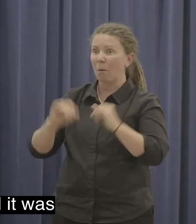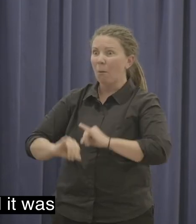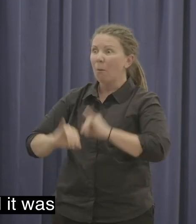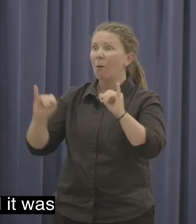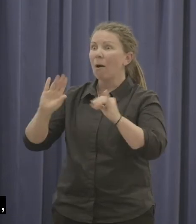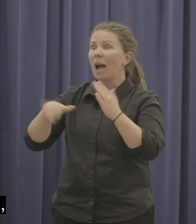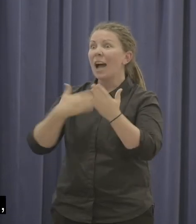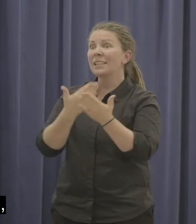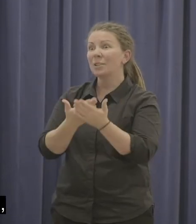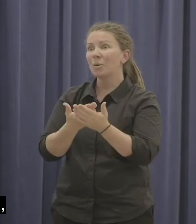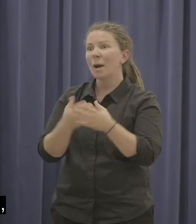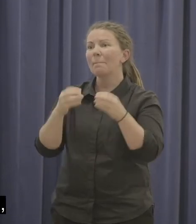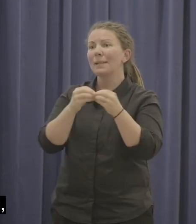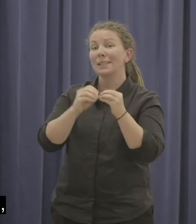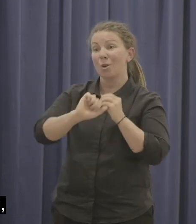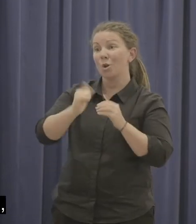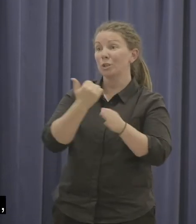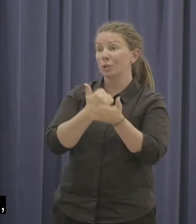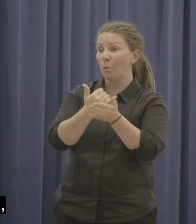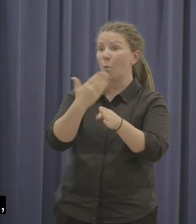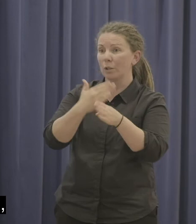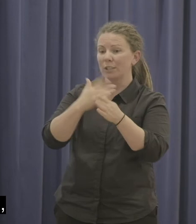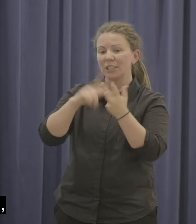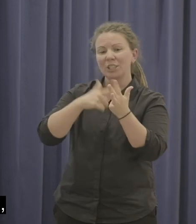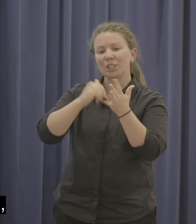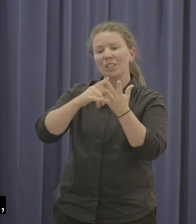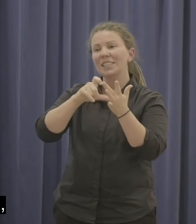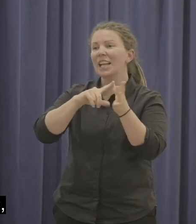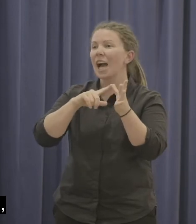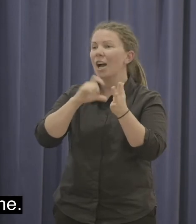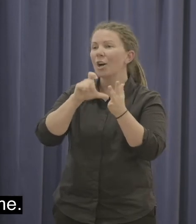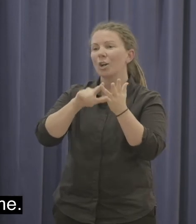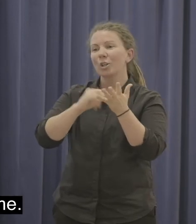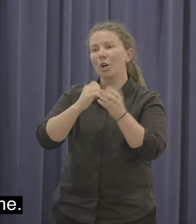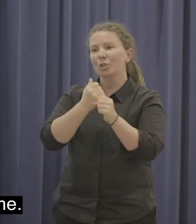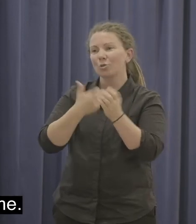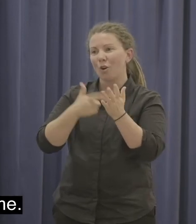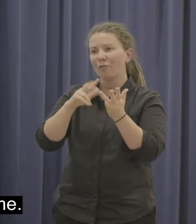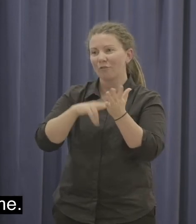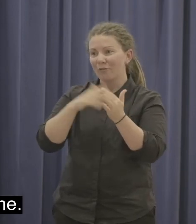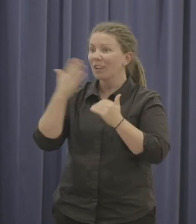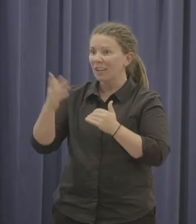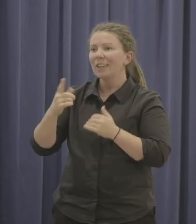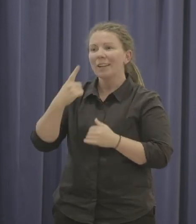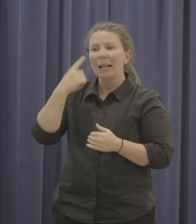was until Billy's support worker, Jessica Cosgrove, was brave enough to alert